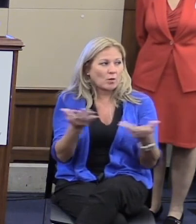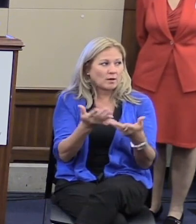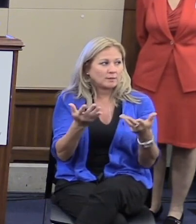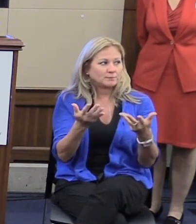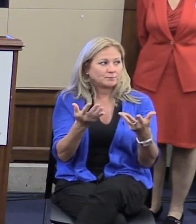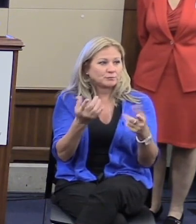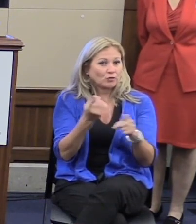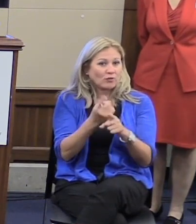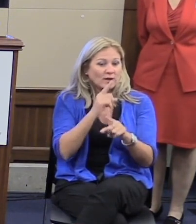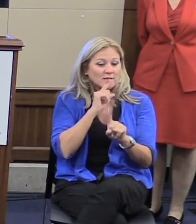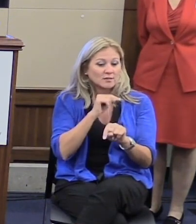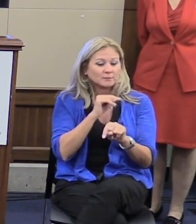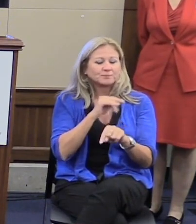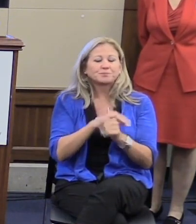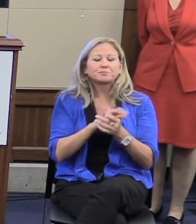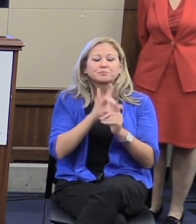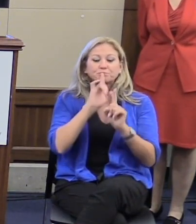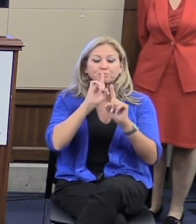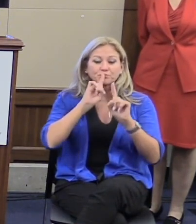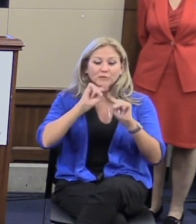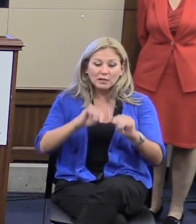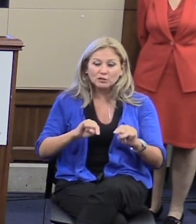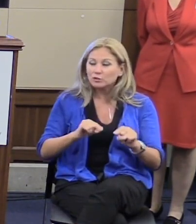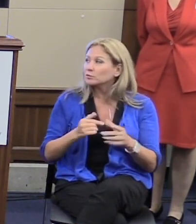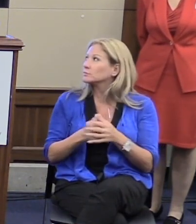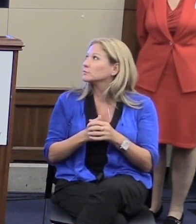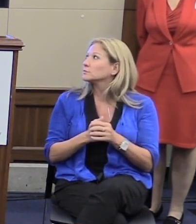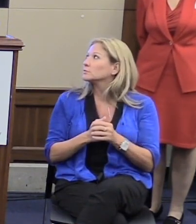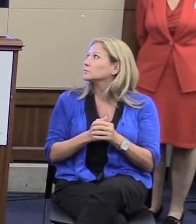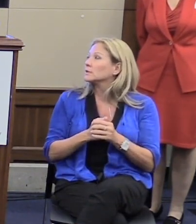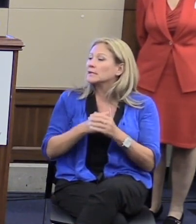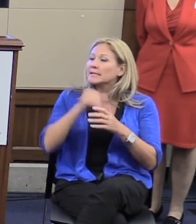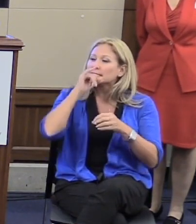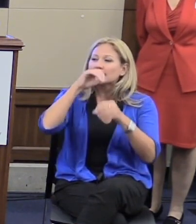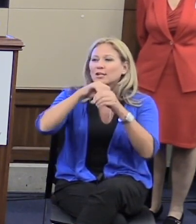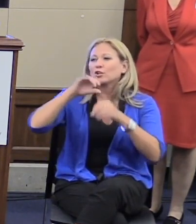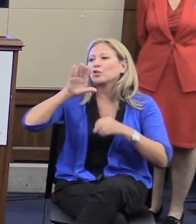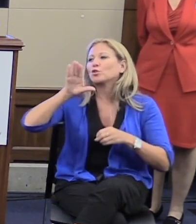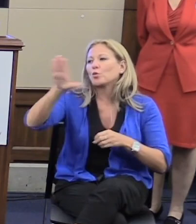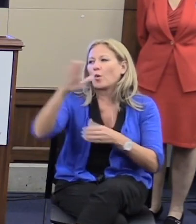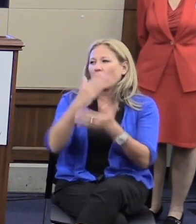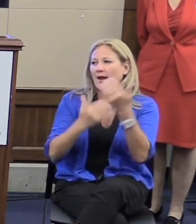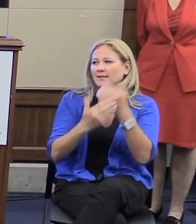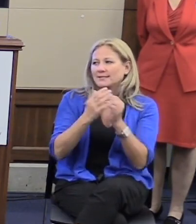in these areas. The answer, friends, is in your hands.